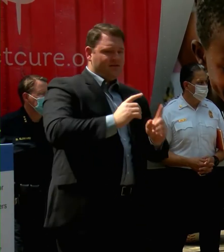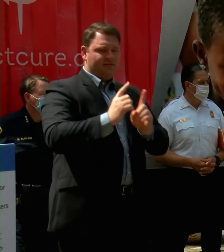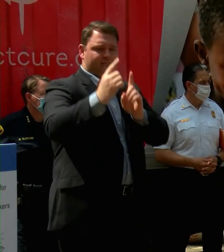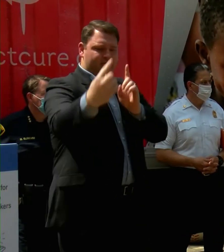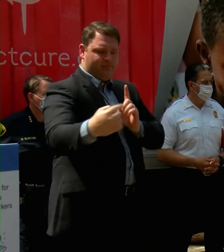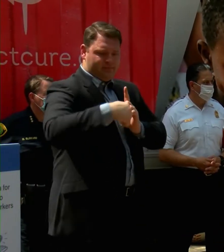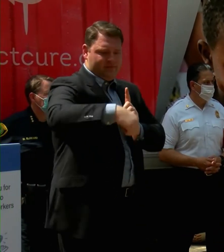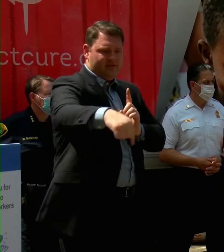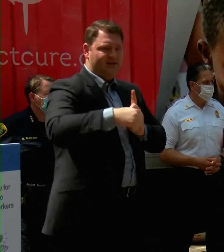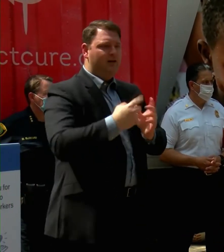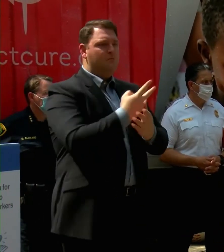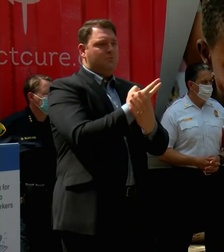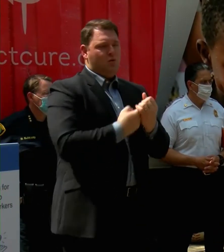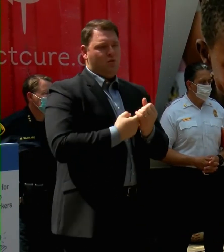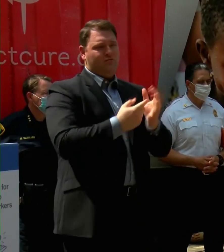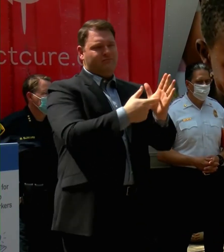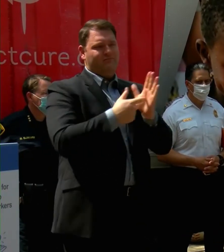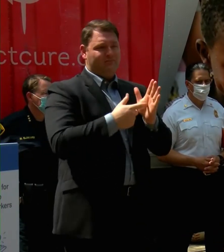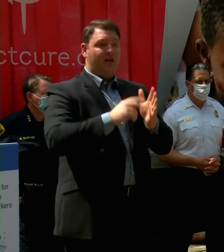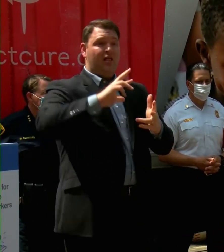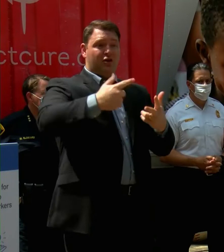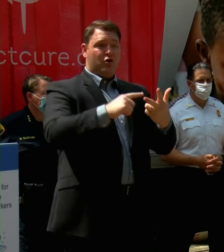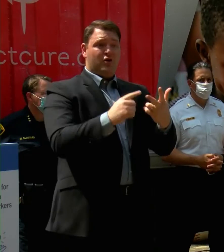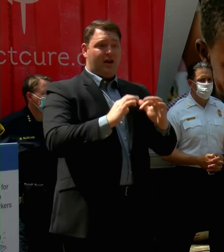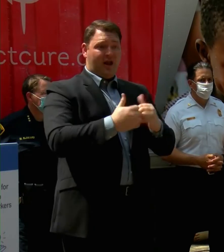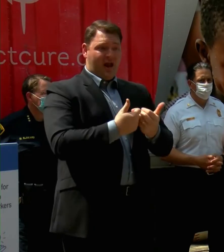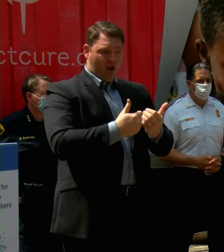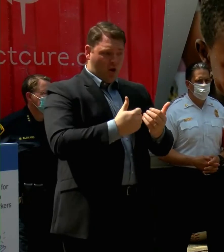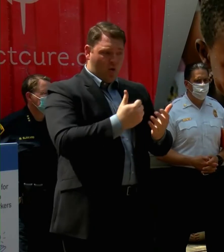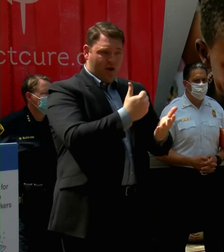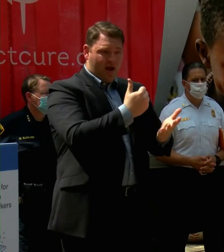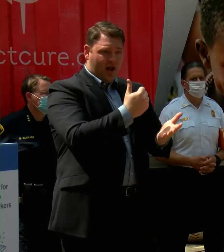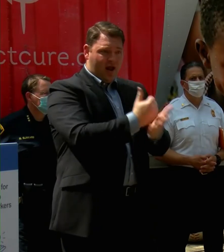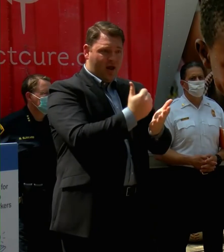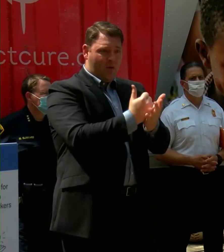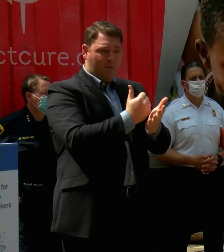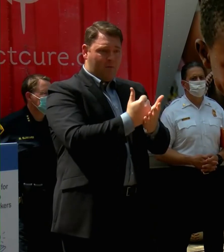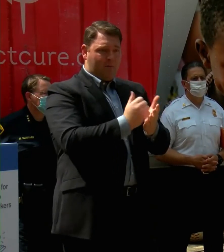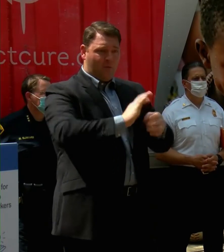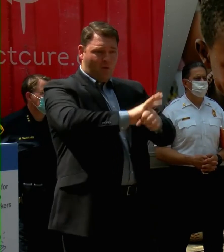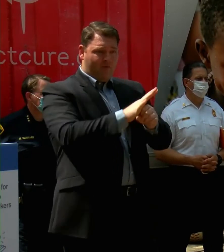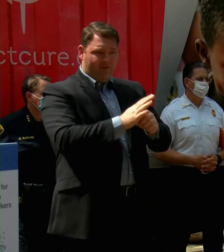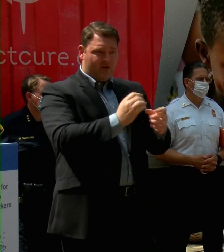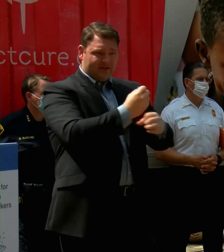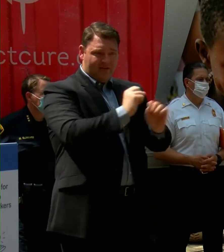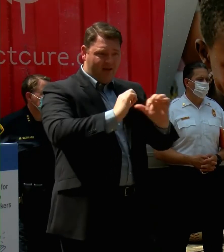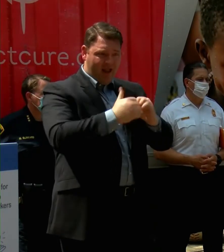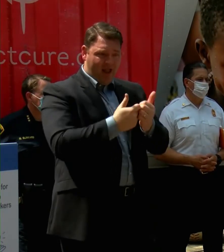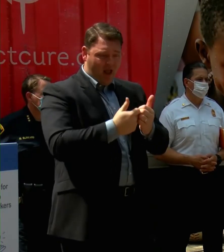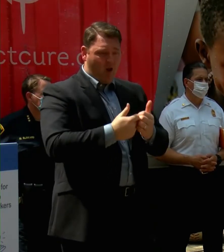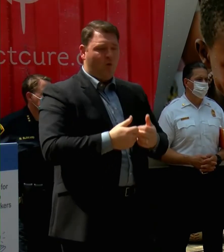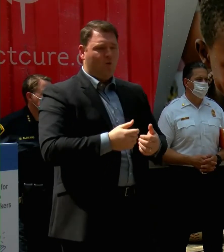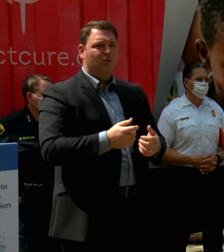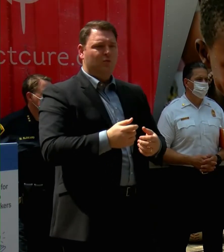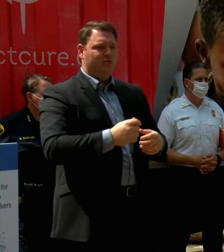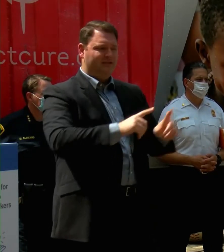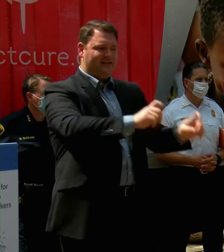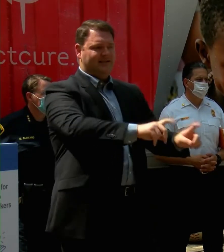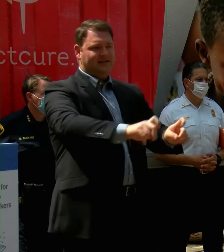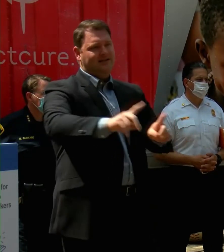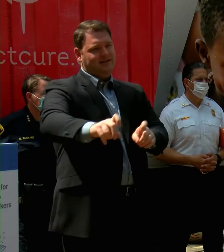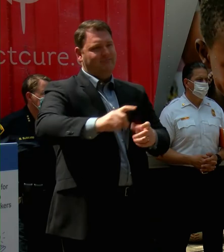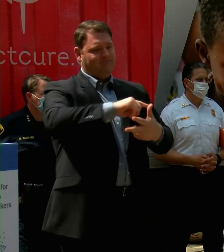testing. That is yet a third way that we are working to keep our community safe, but no one of them replaces the